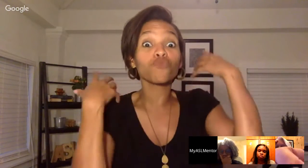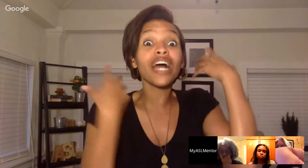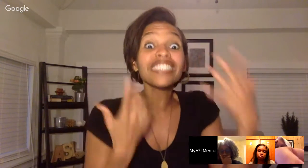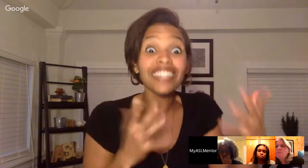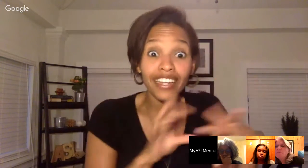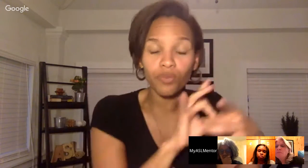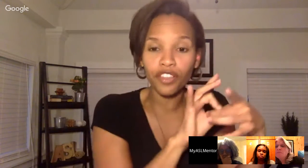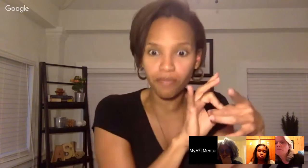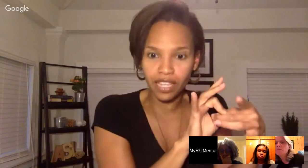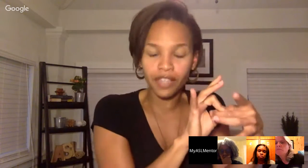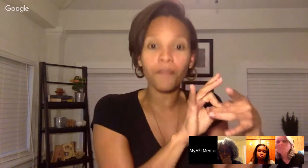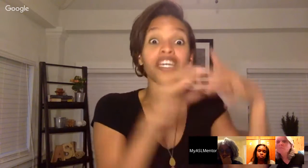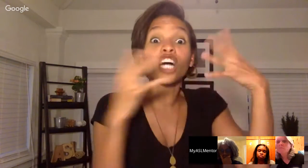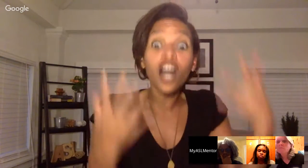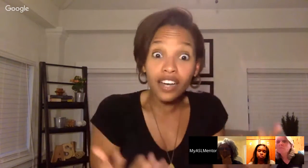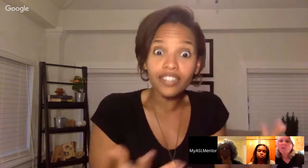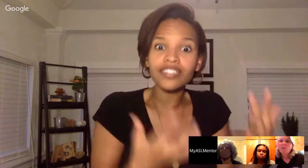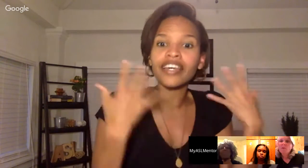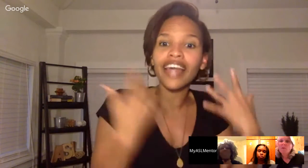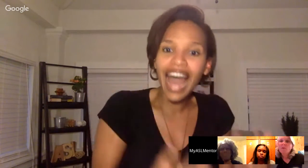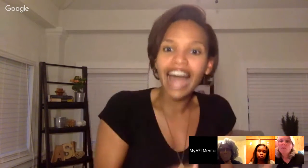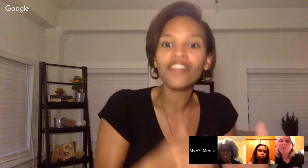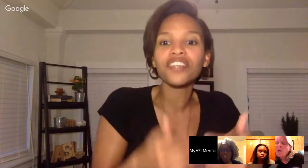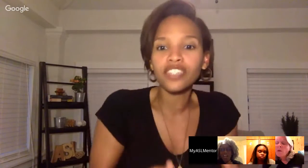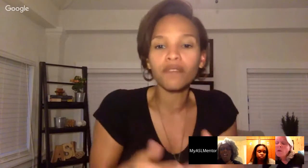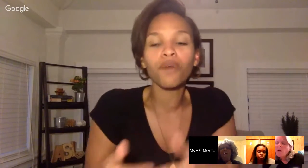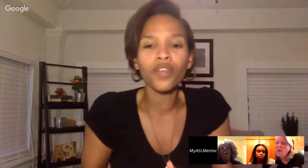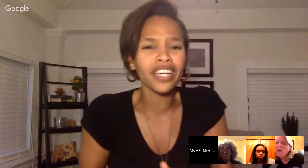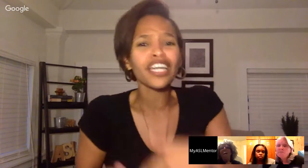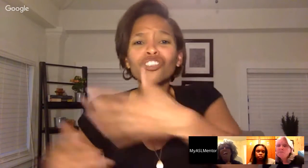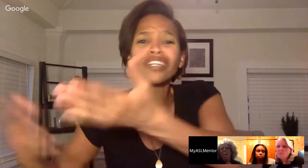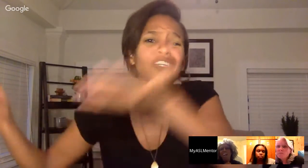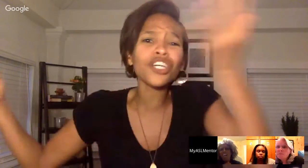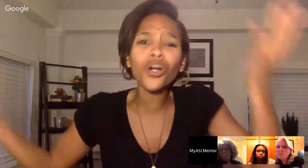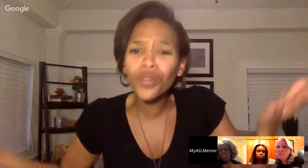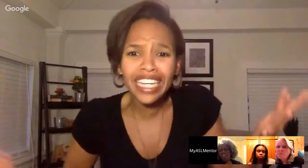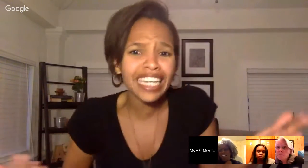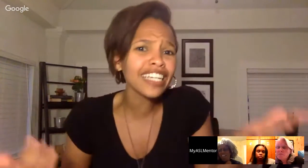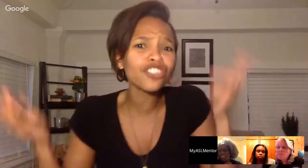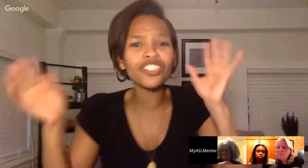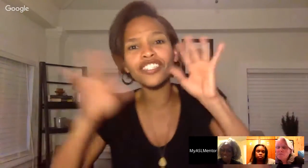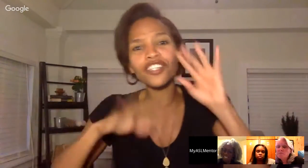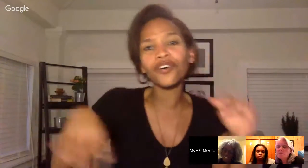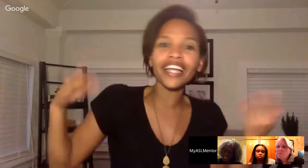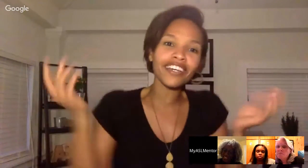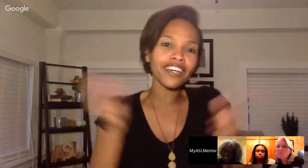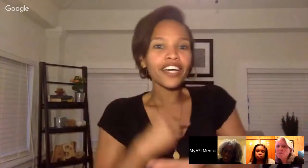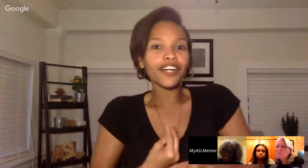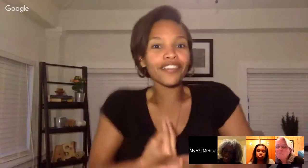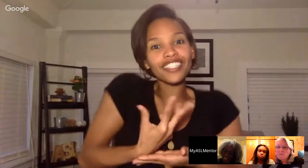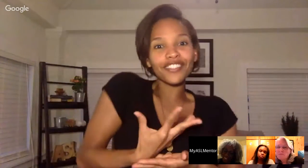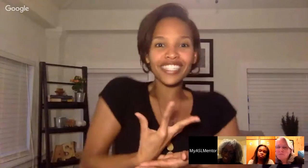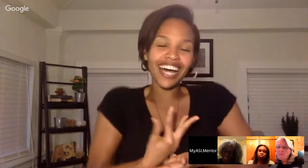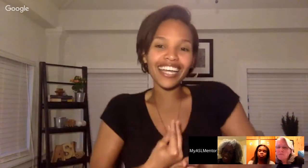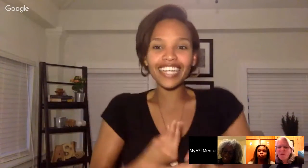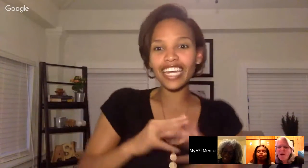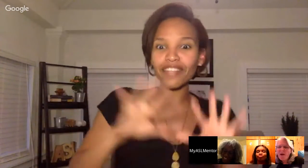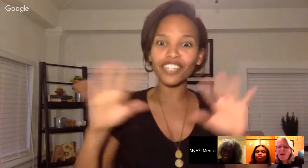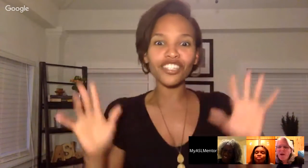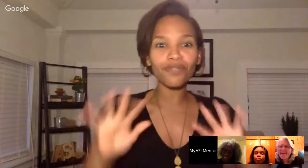deathhood resonated with me because it had this component. She's a yogi. She's, you know, like this is her sign name. Like she's